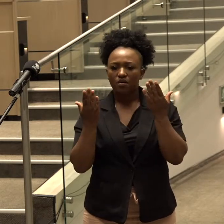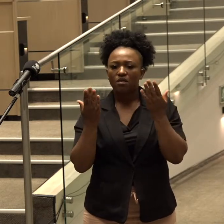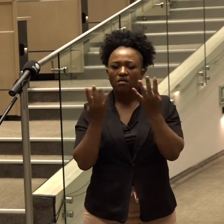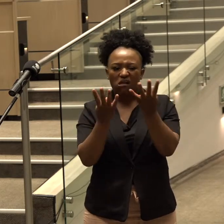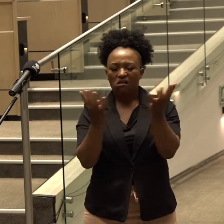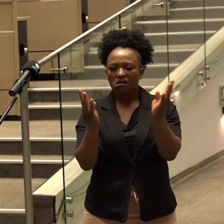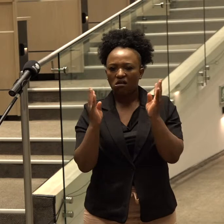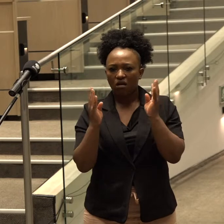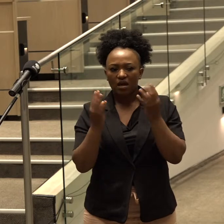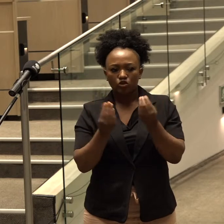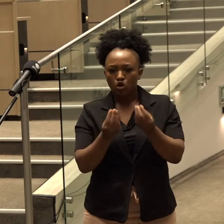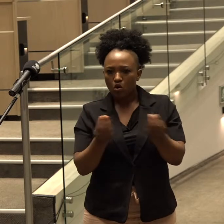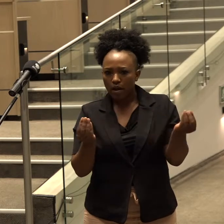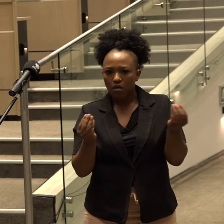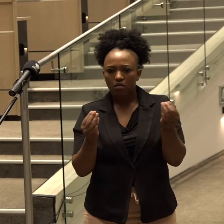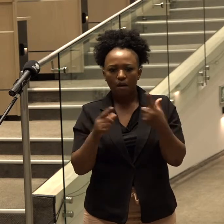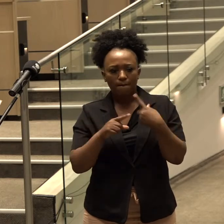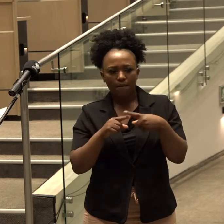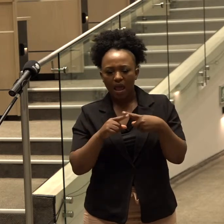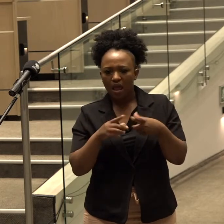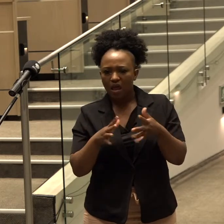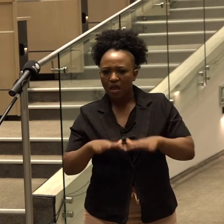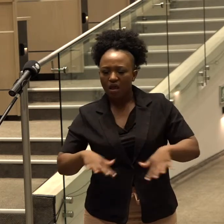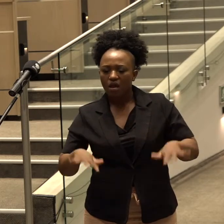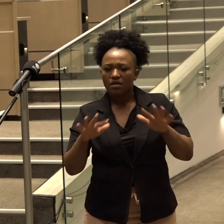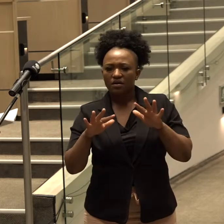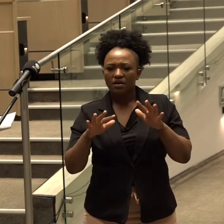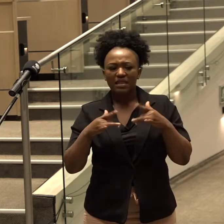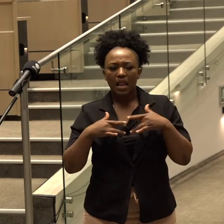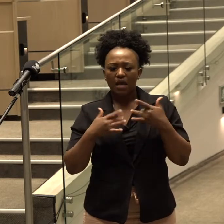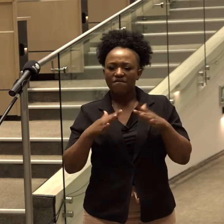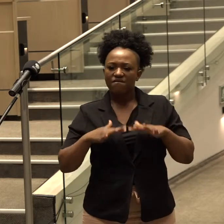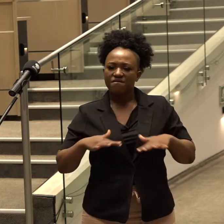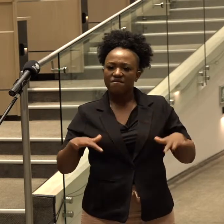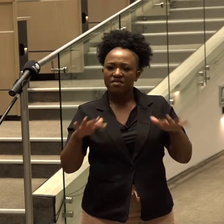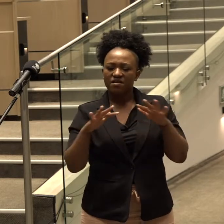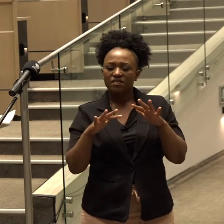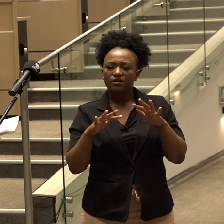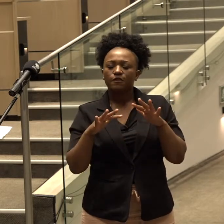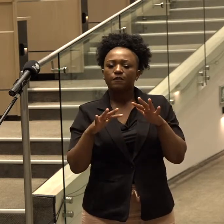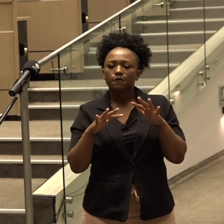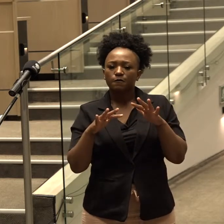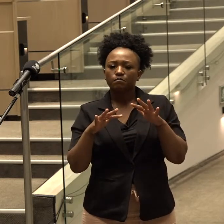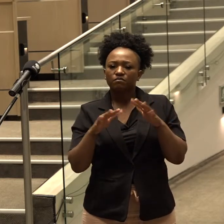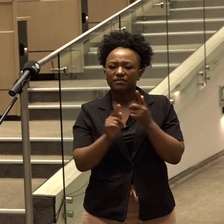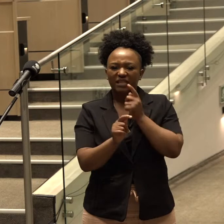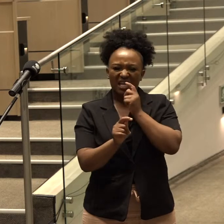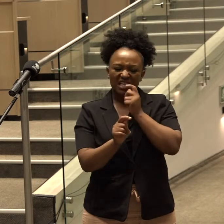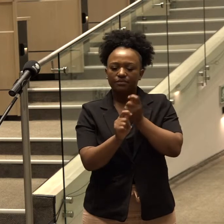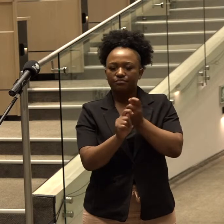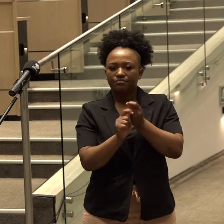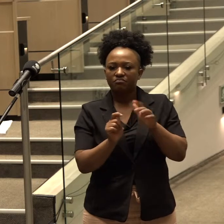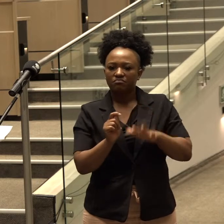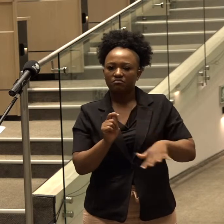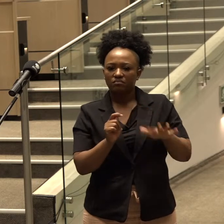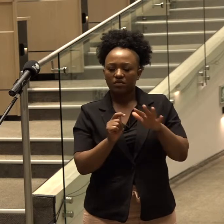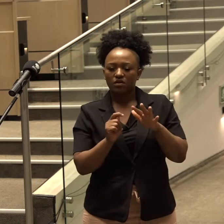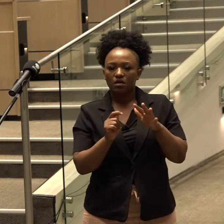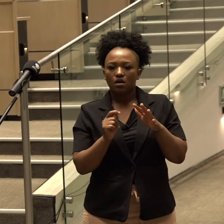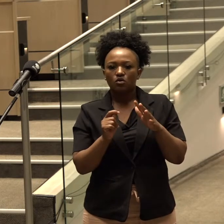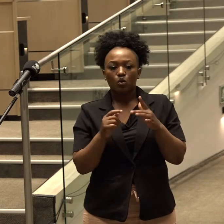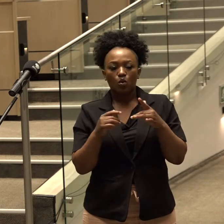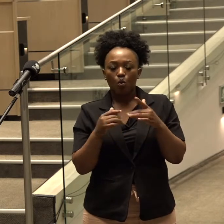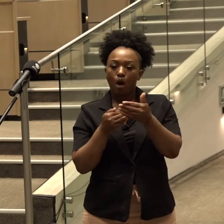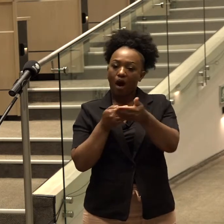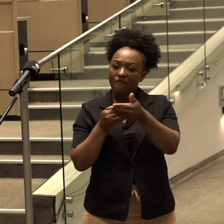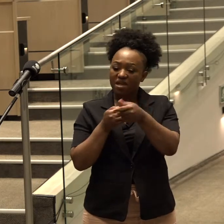who play around who live in the settlements informal settlements who are around the rail